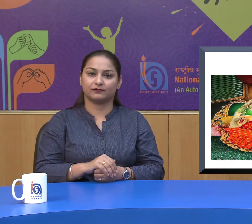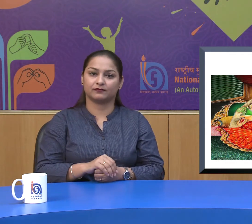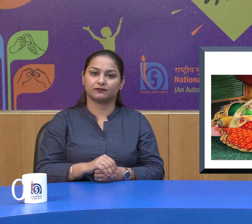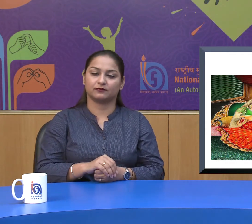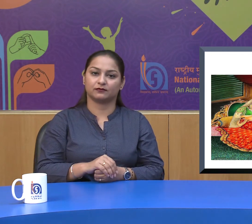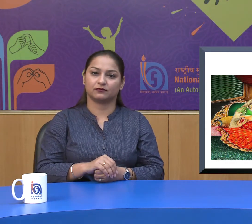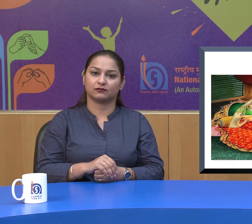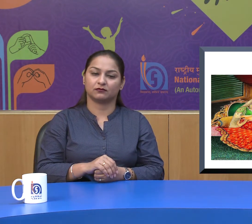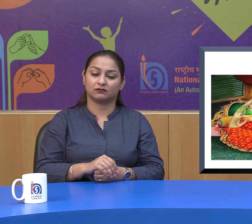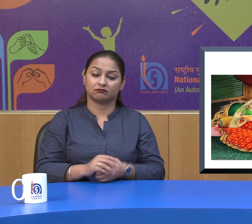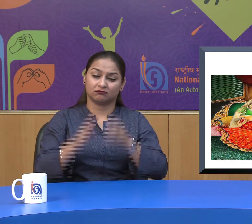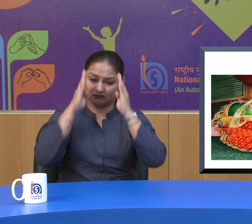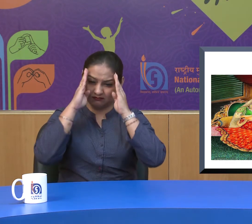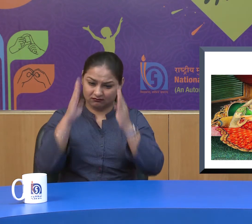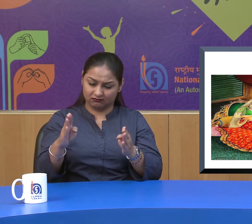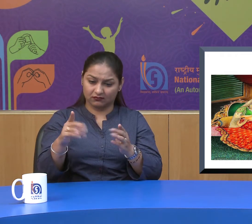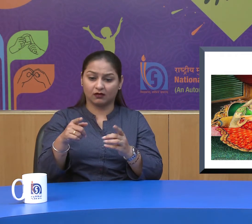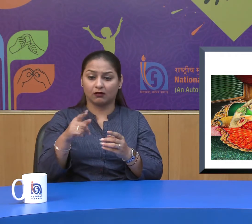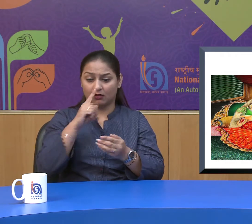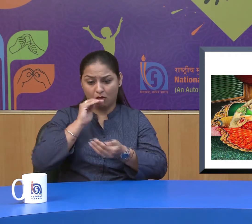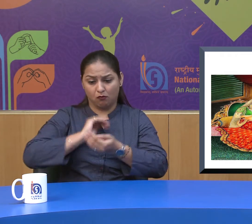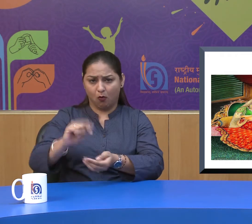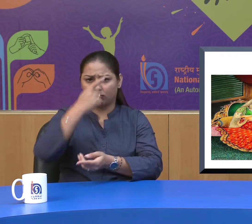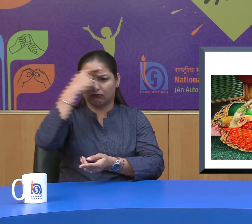was considered to be unfortunate.